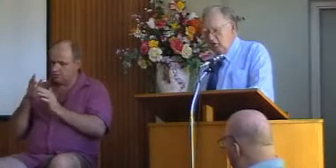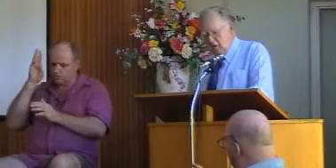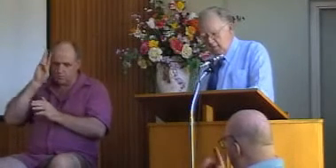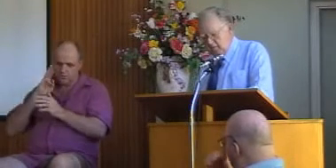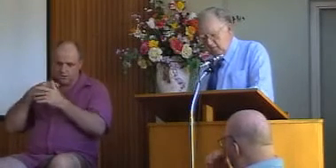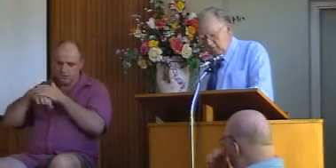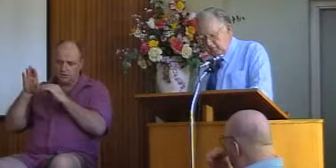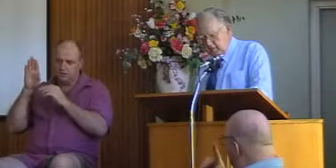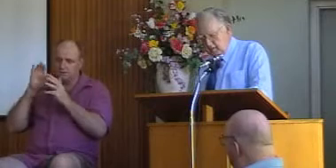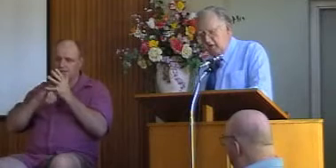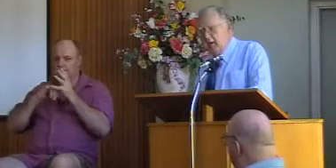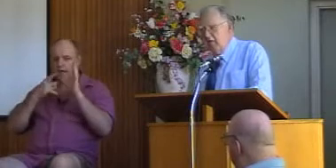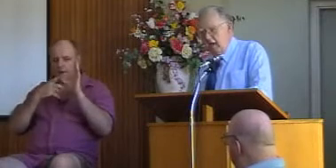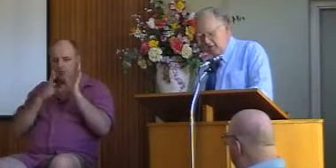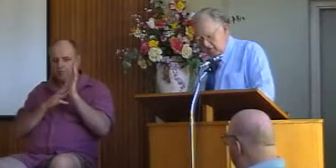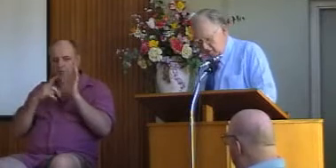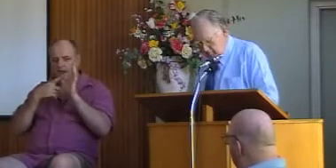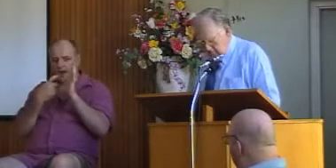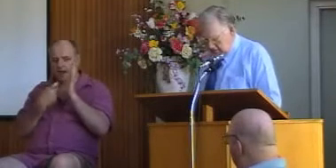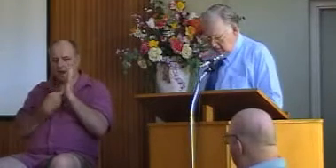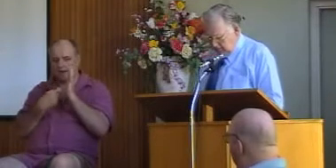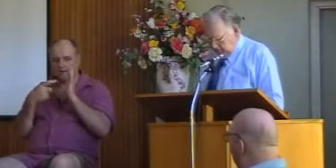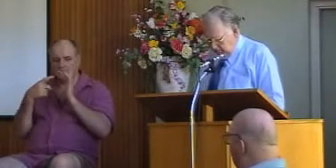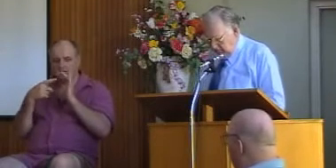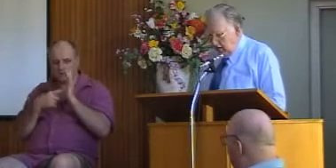the Good Shepherd, the death of Lazarus,